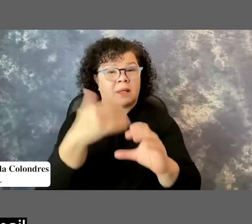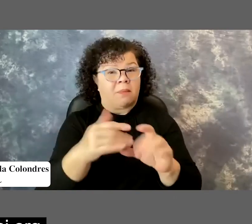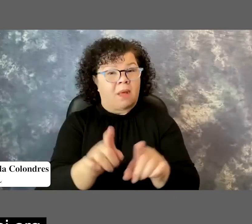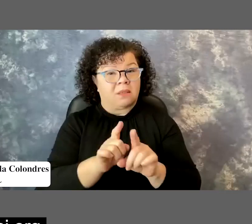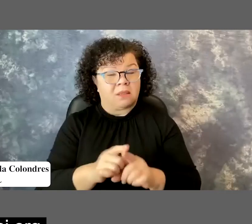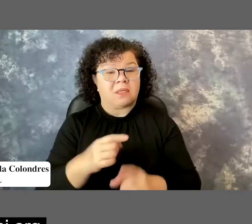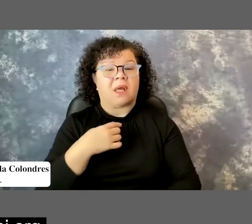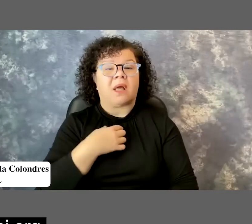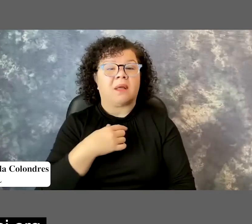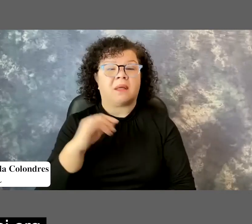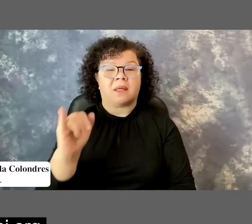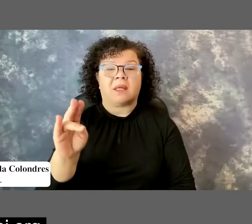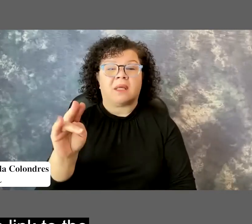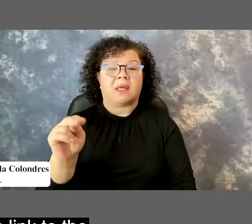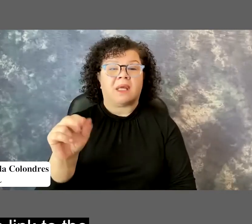events@inatai.org.